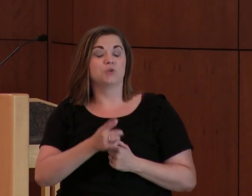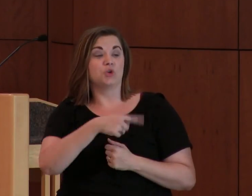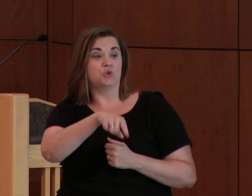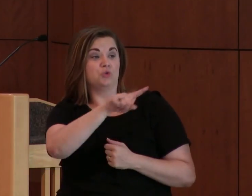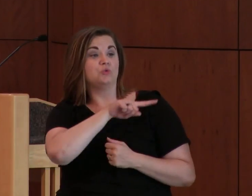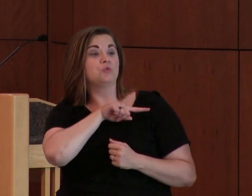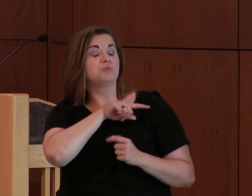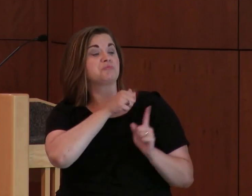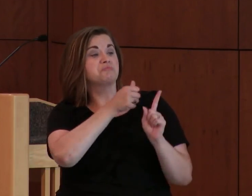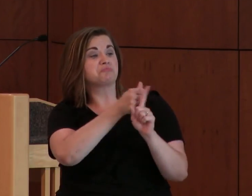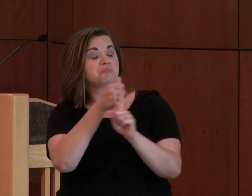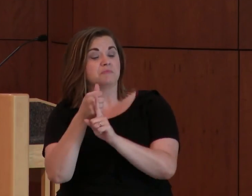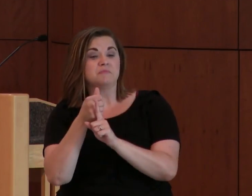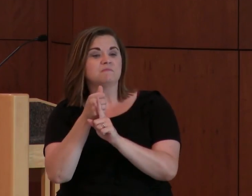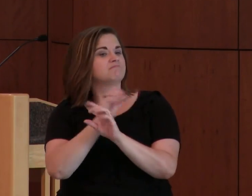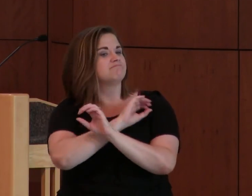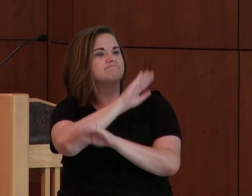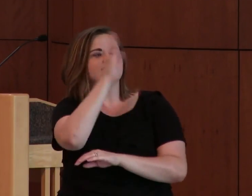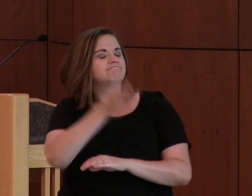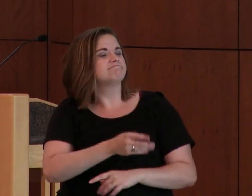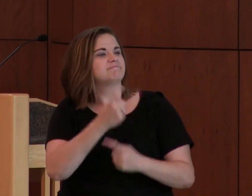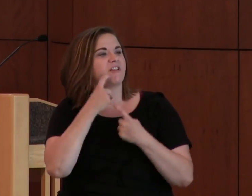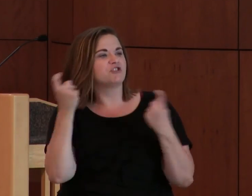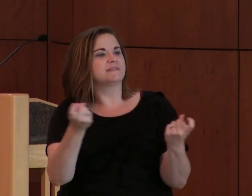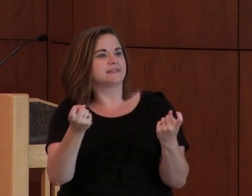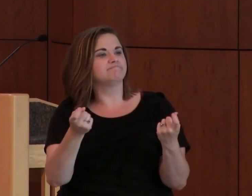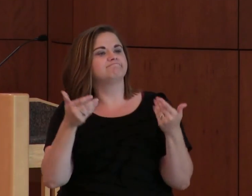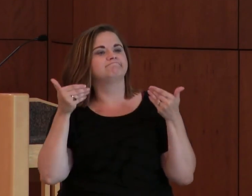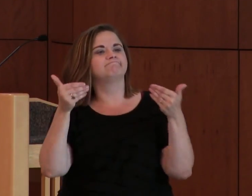free of sin, go ahead and cast the first stone."